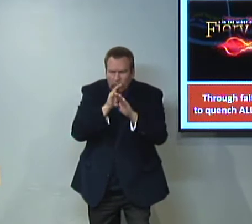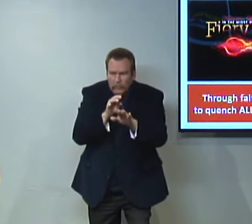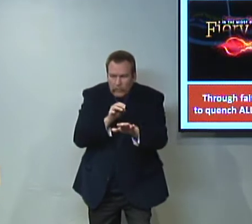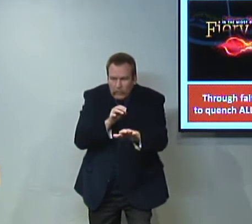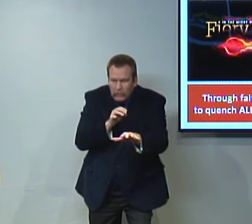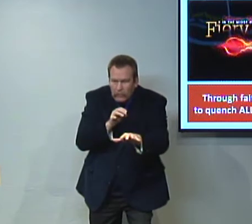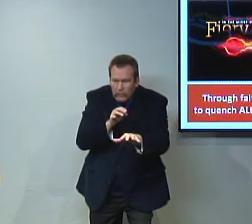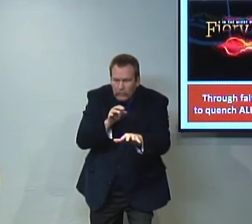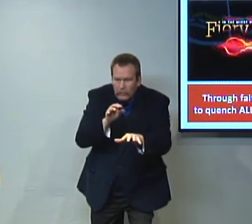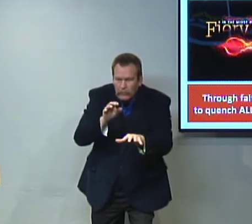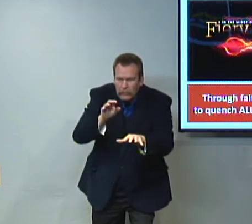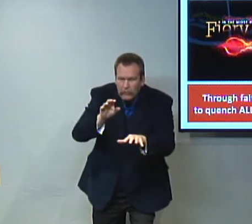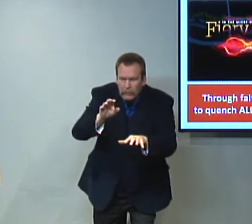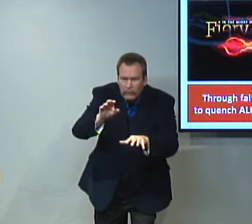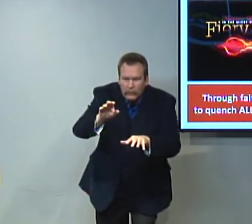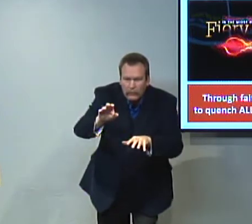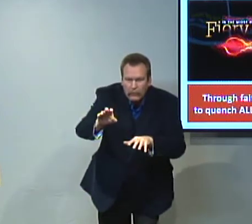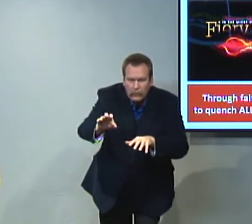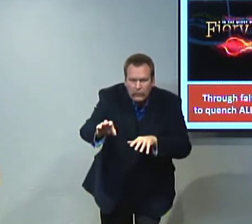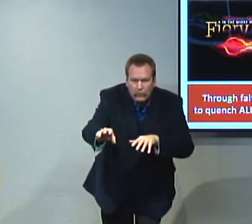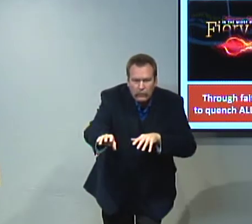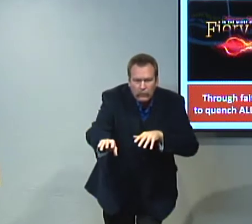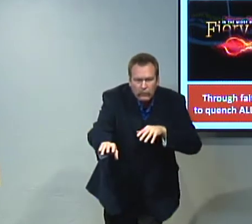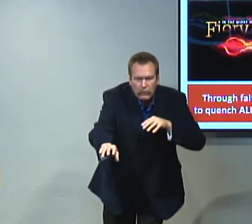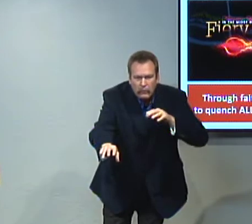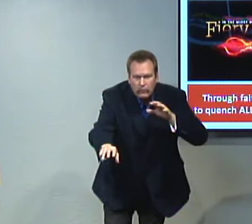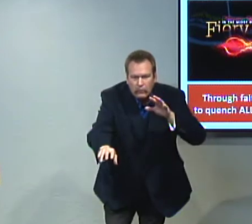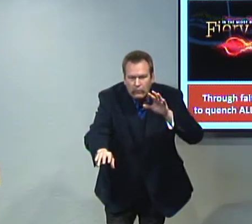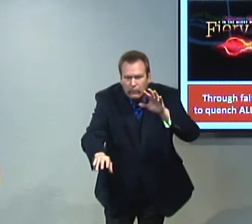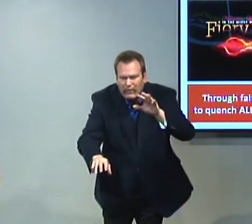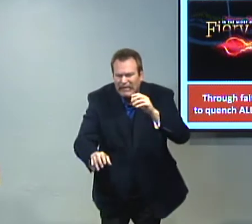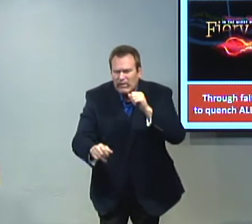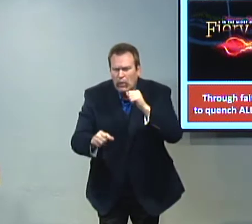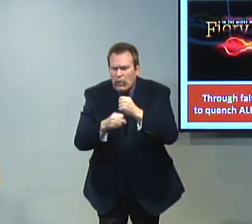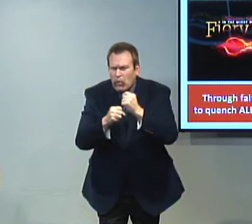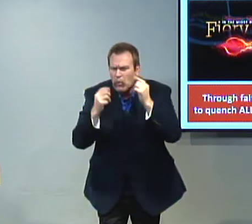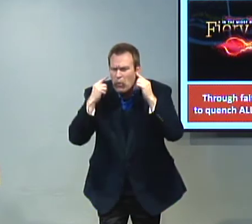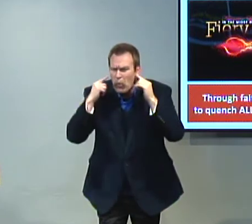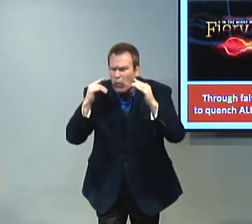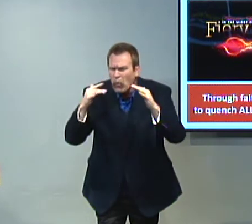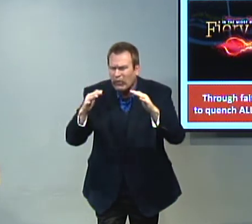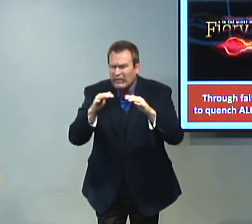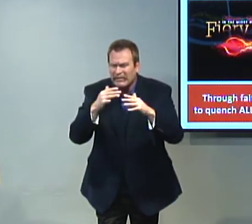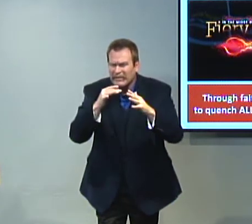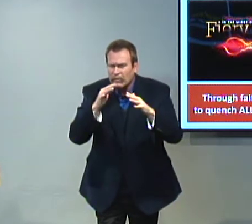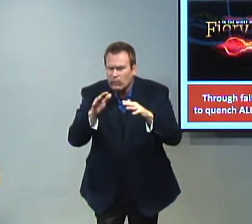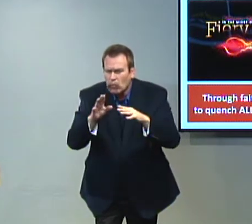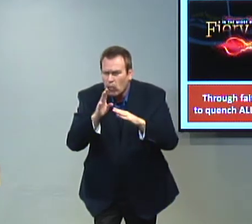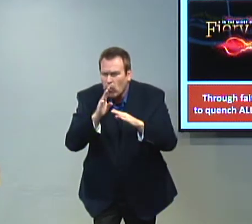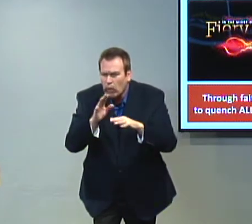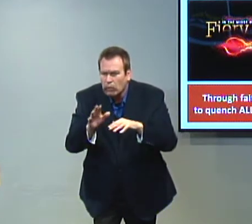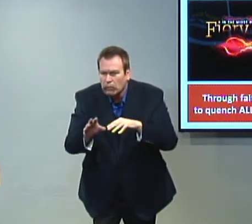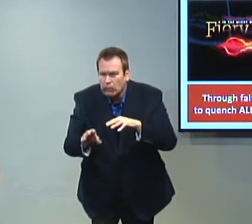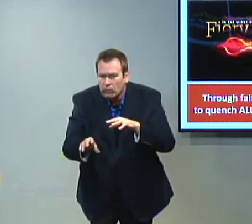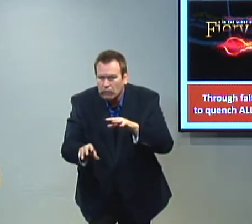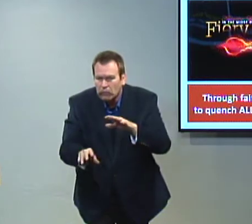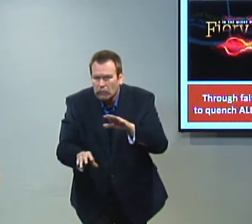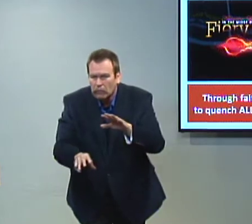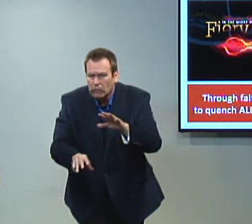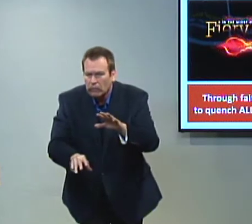this unsuspecting animal coming. You see one paw go out, and then another as they're sneaking down. They don't even make a sound.